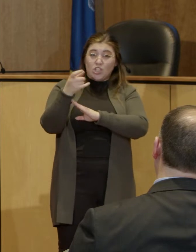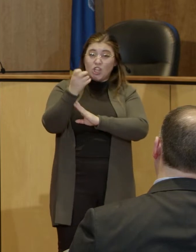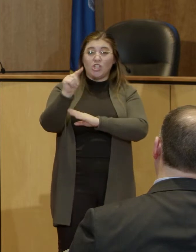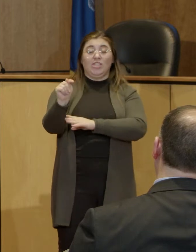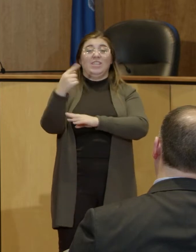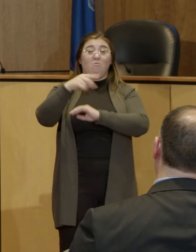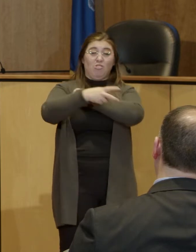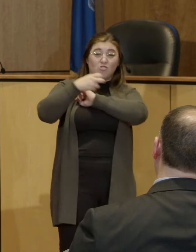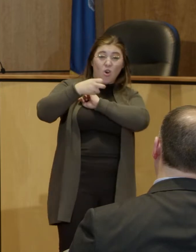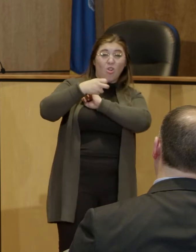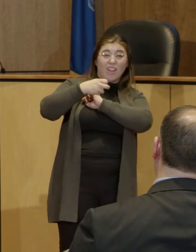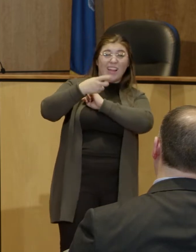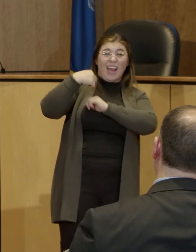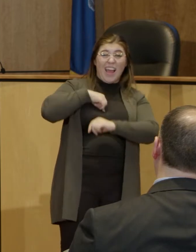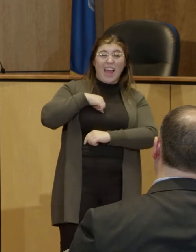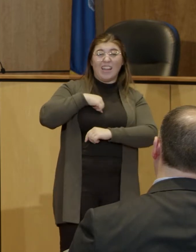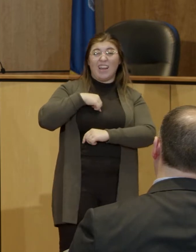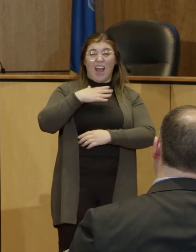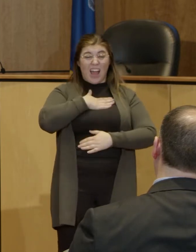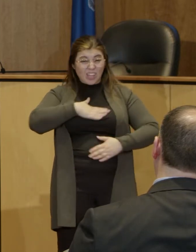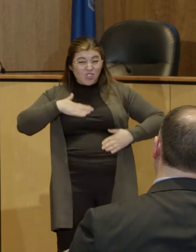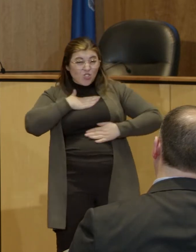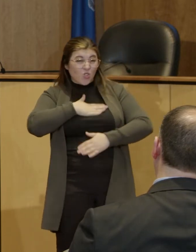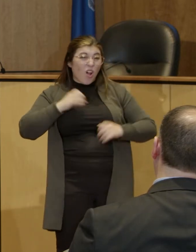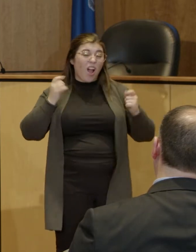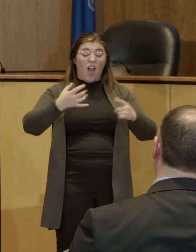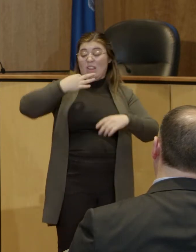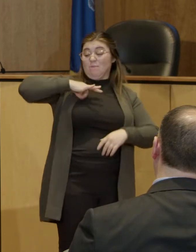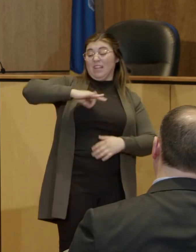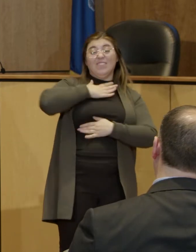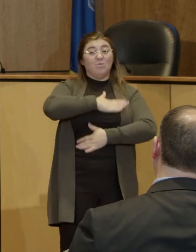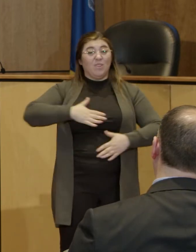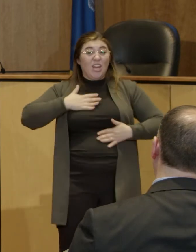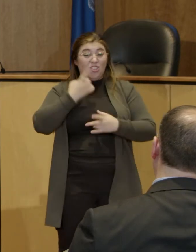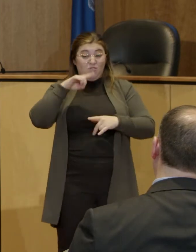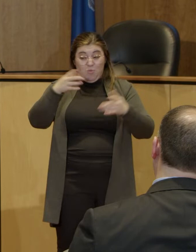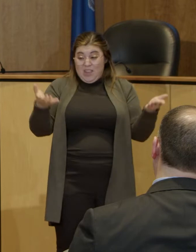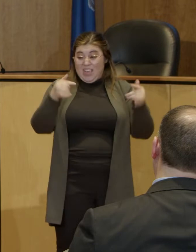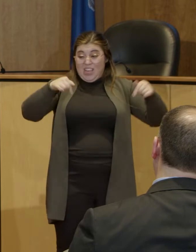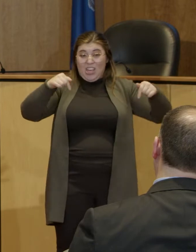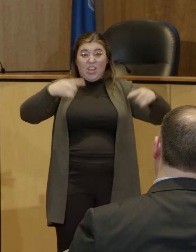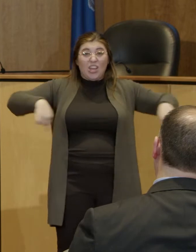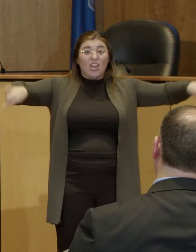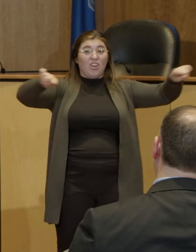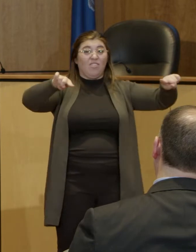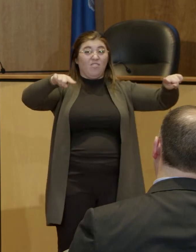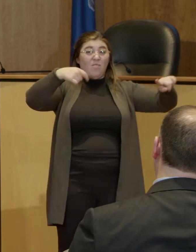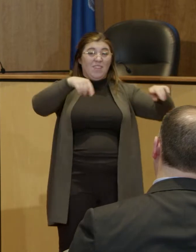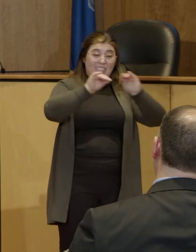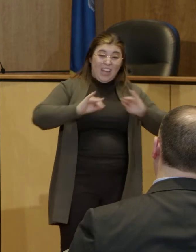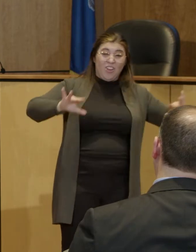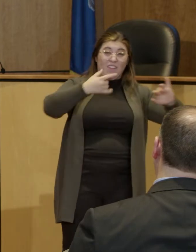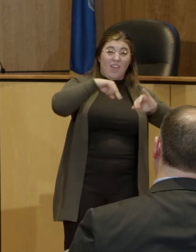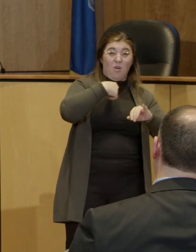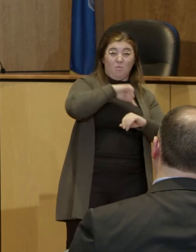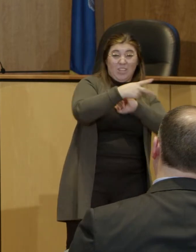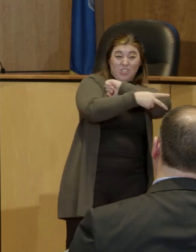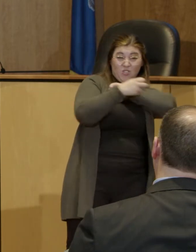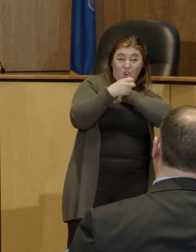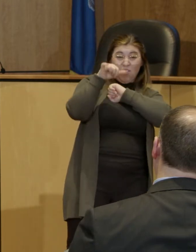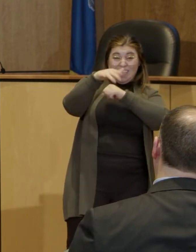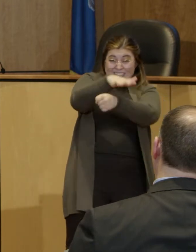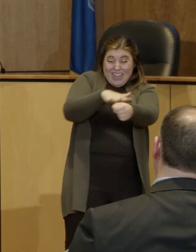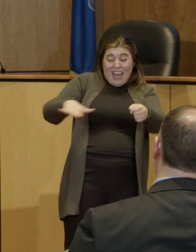stolen. And I daily enjoy the benefits and pleasures as a result of the theft of